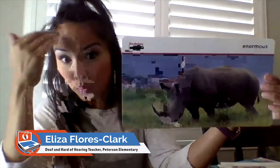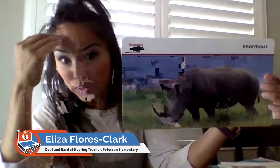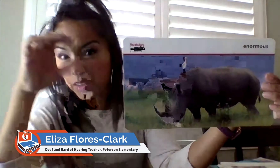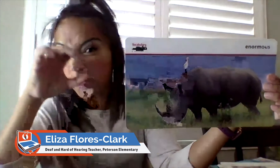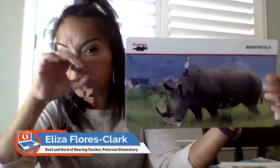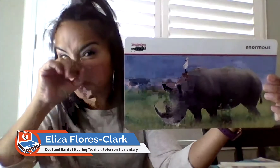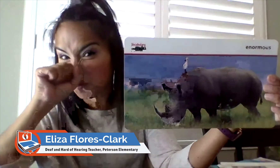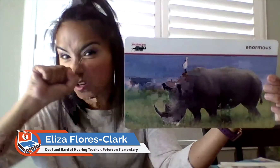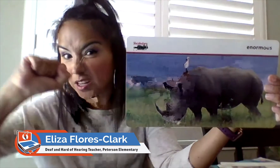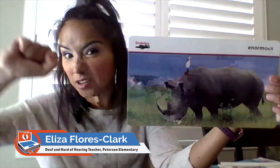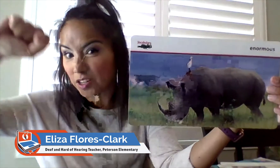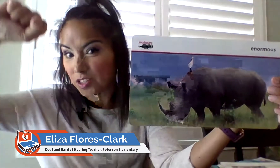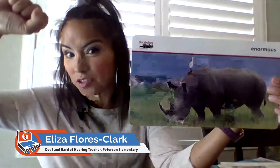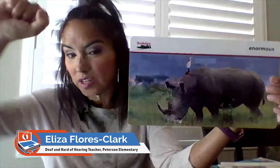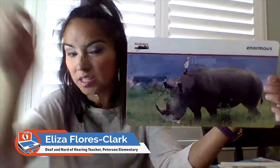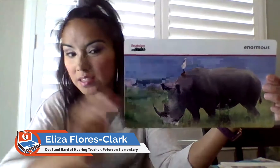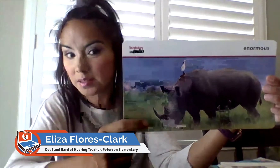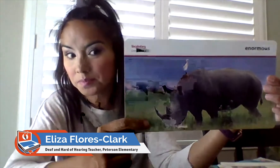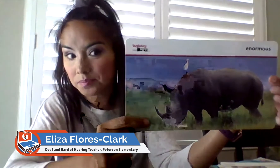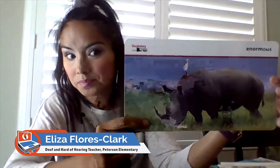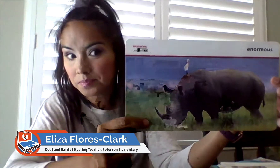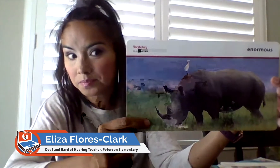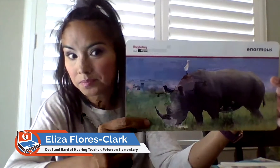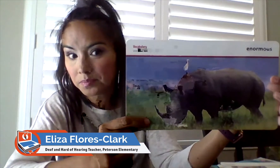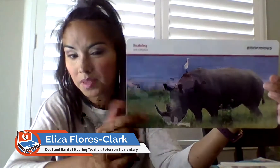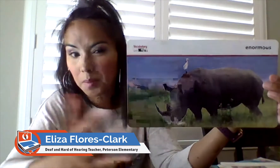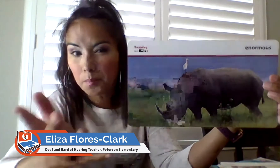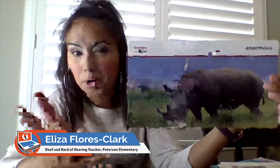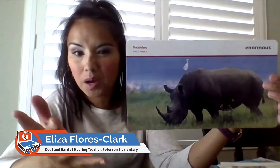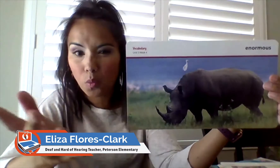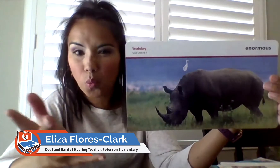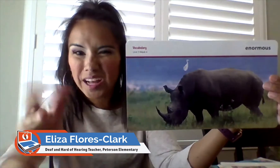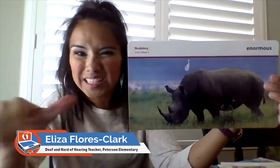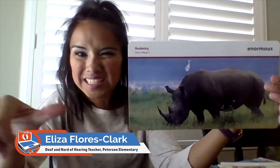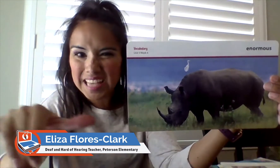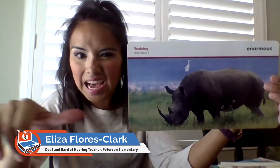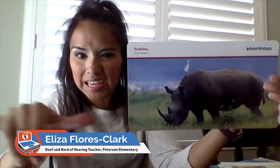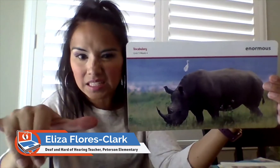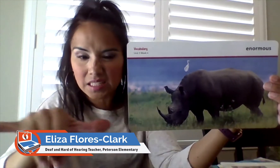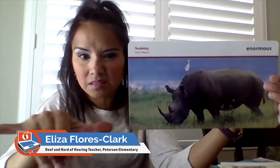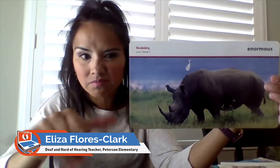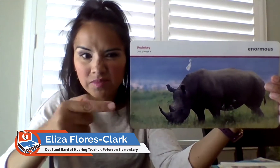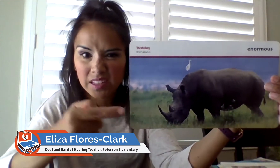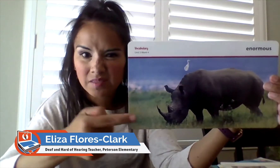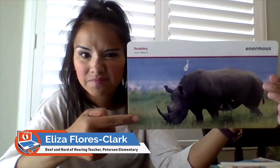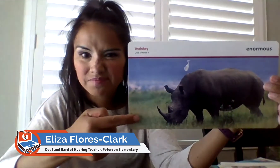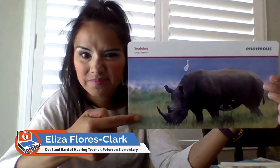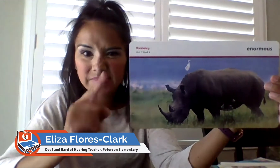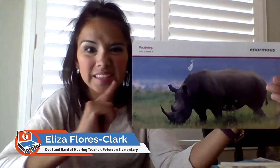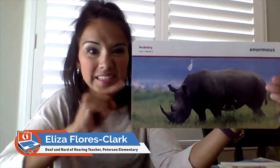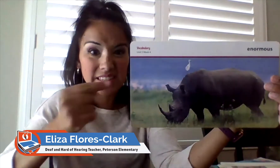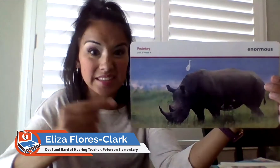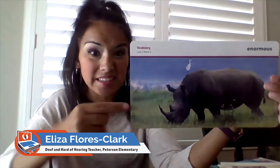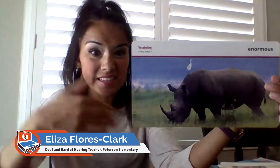know that's a rhinoceros. But what size? Is this